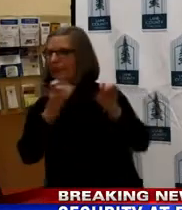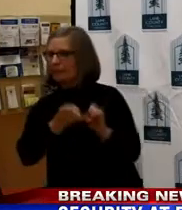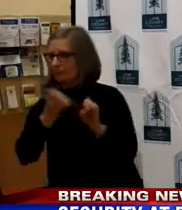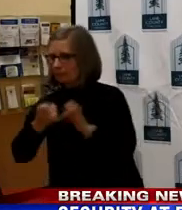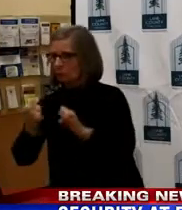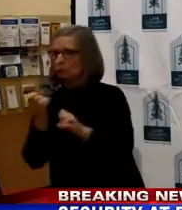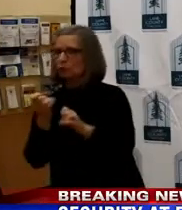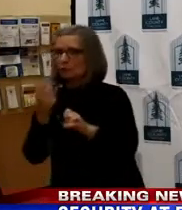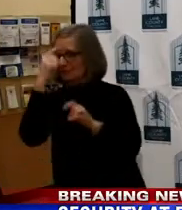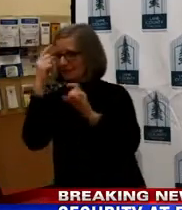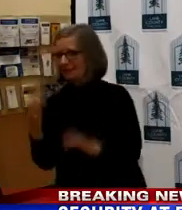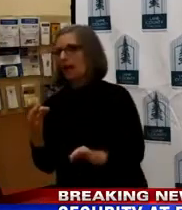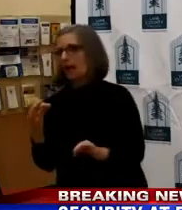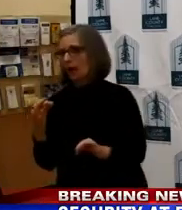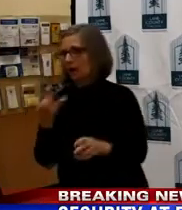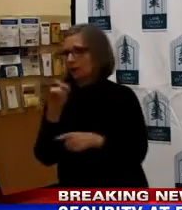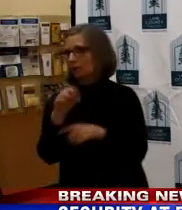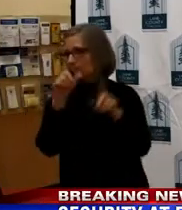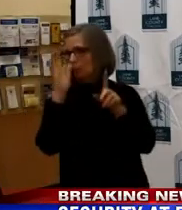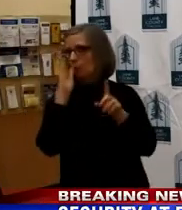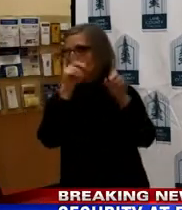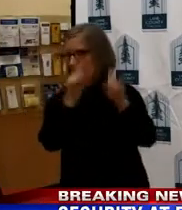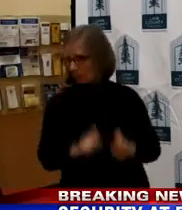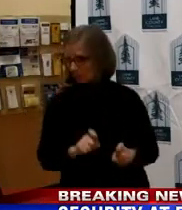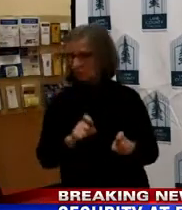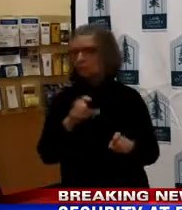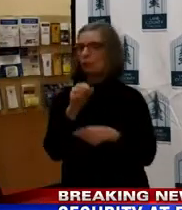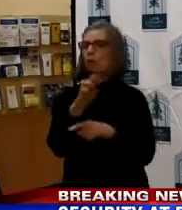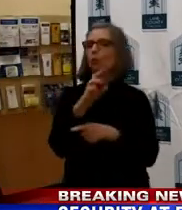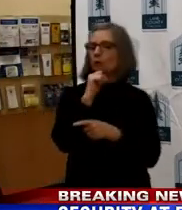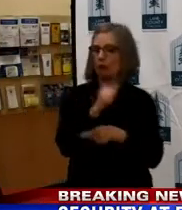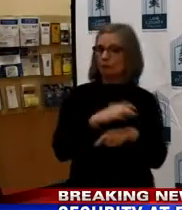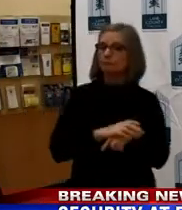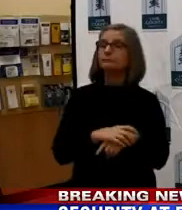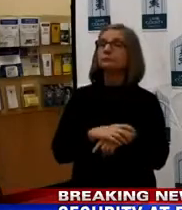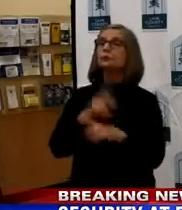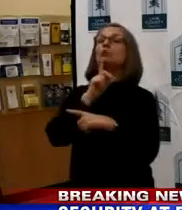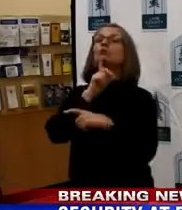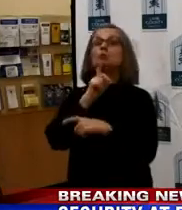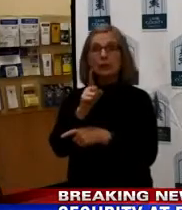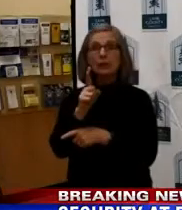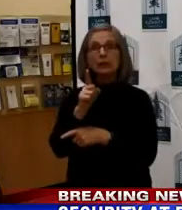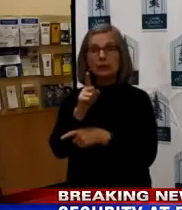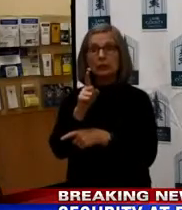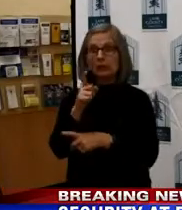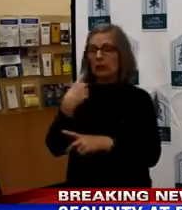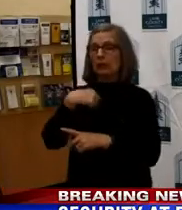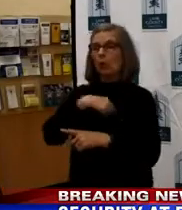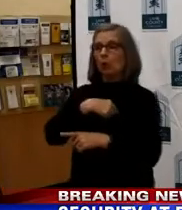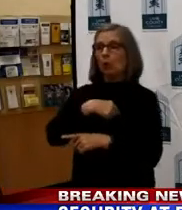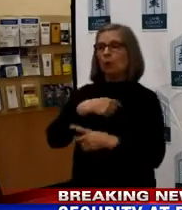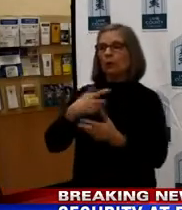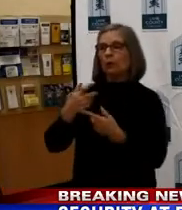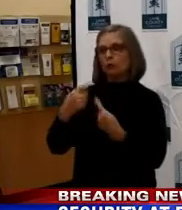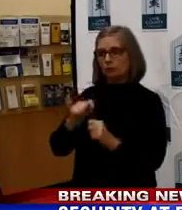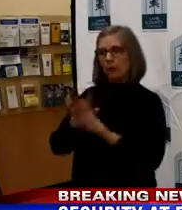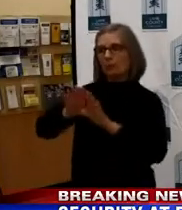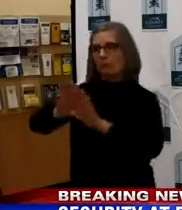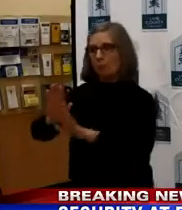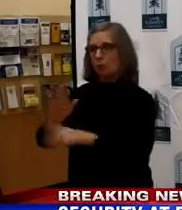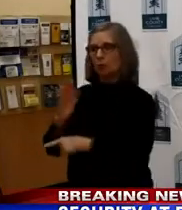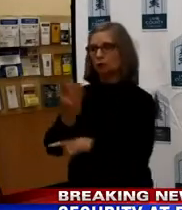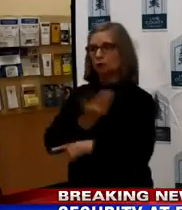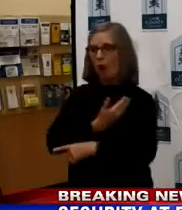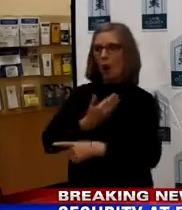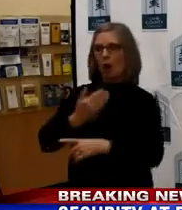our community, to push state and federal officials to make more testing available. One of the greatest